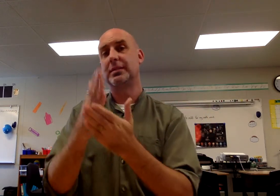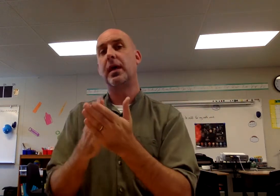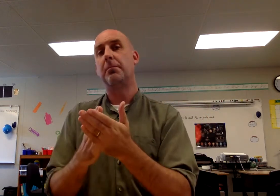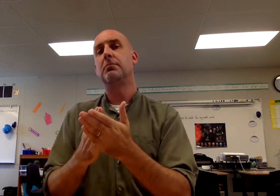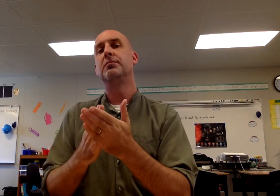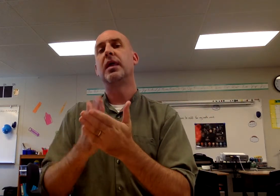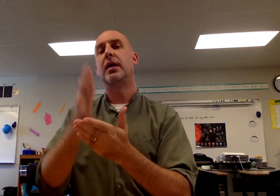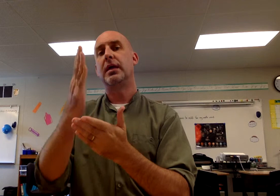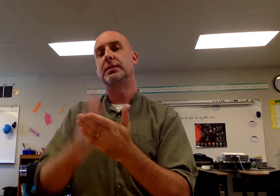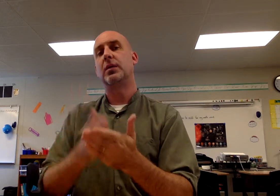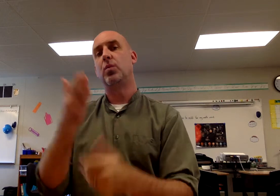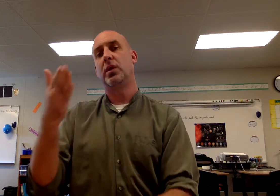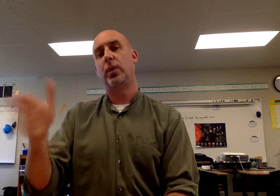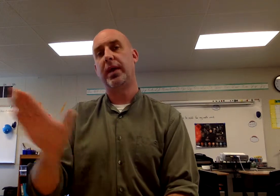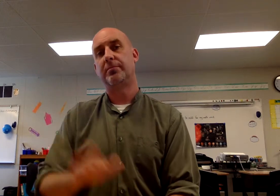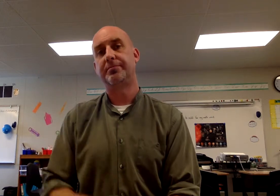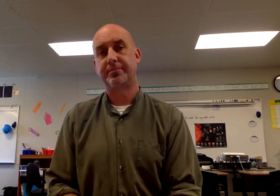some and some went away.